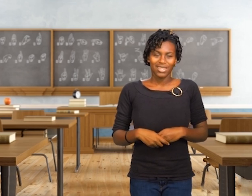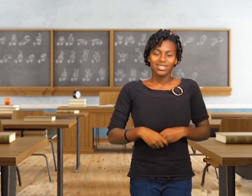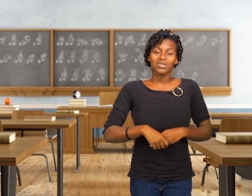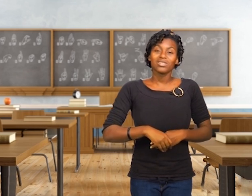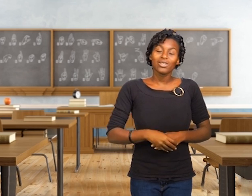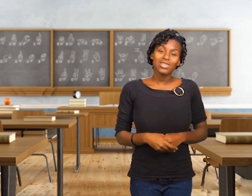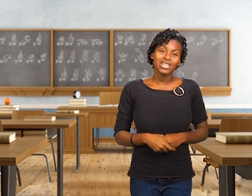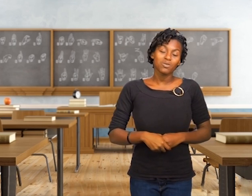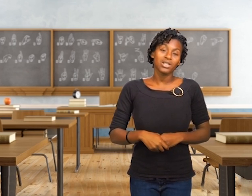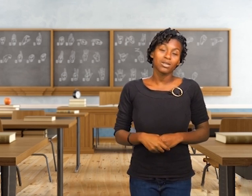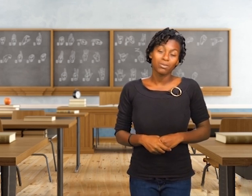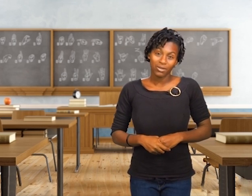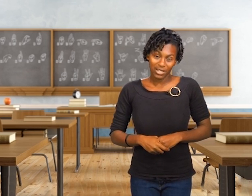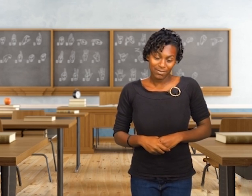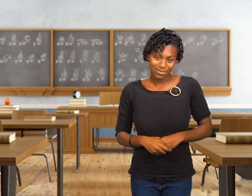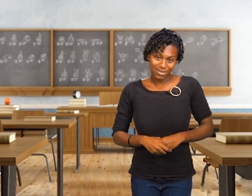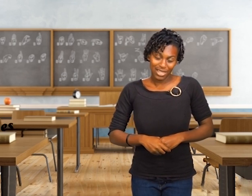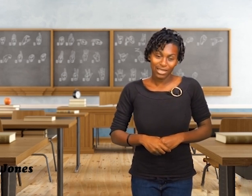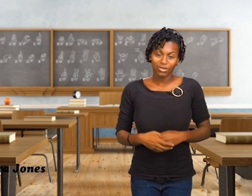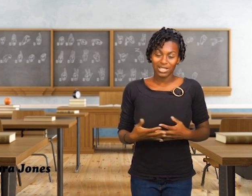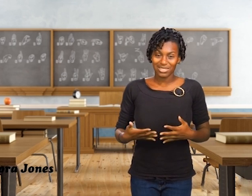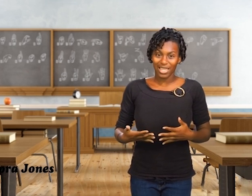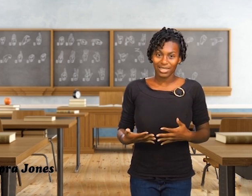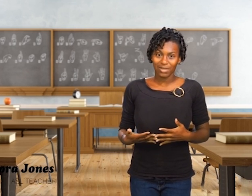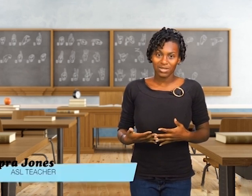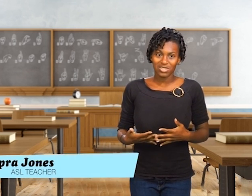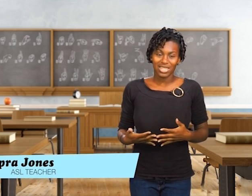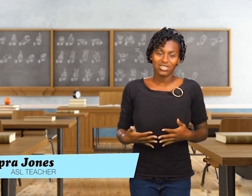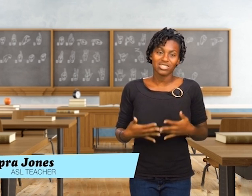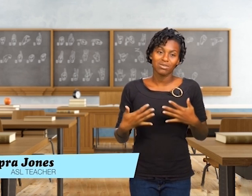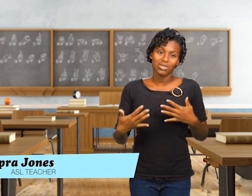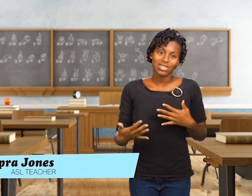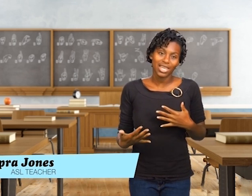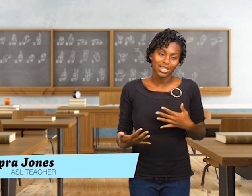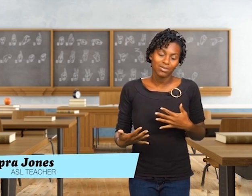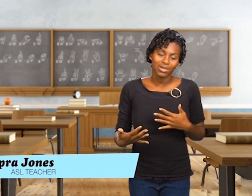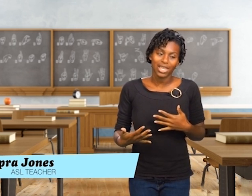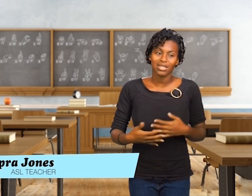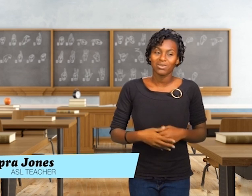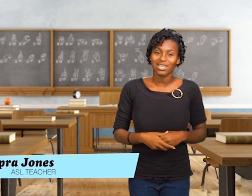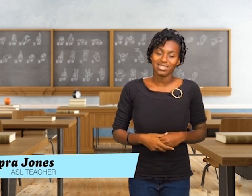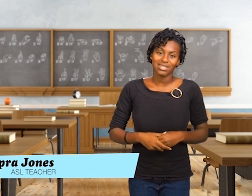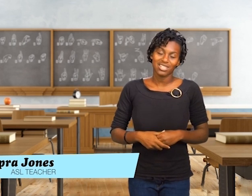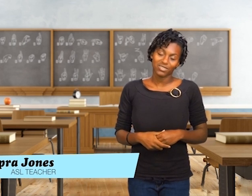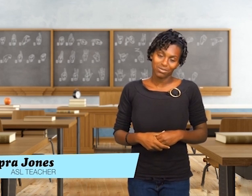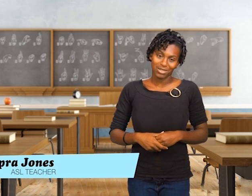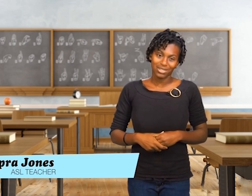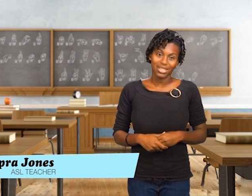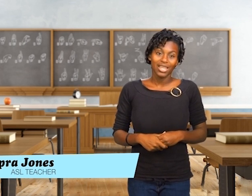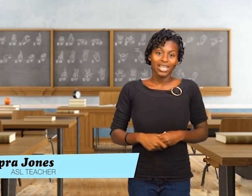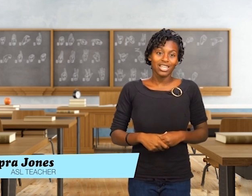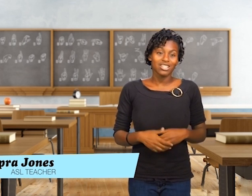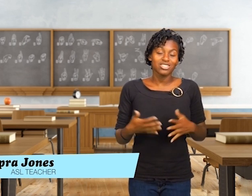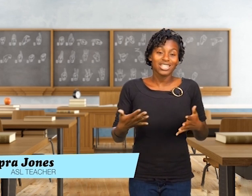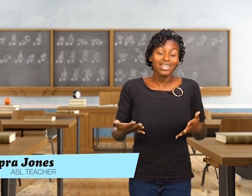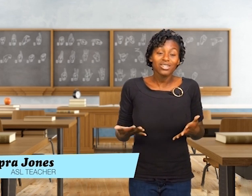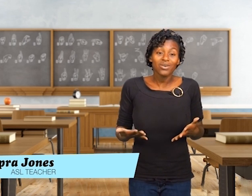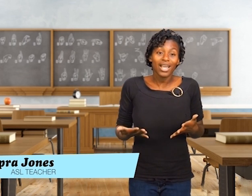So another thing that's pretty important in learning sign language and just communicating with anyone that's in the deaf community is you gotta know how